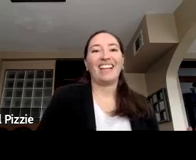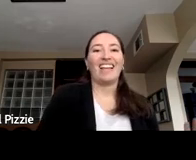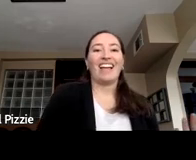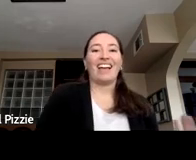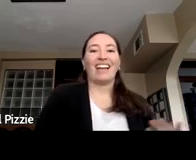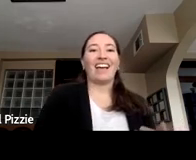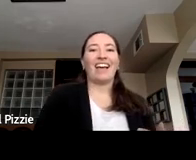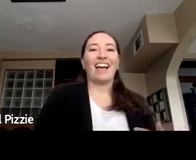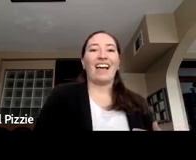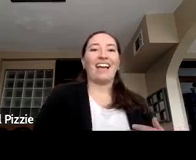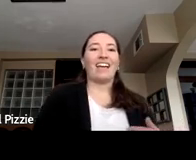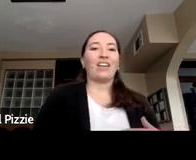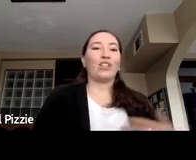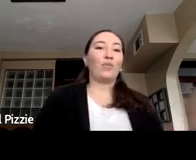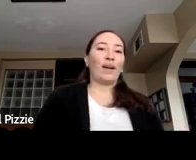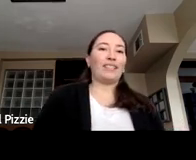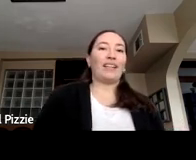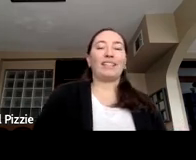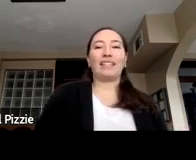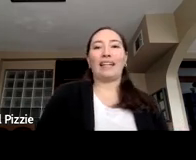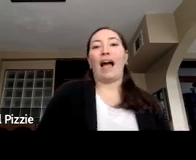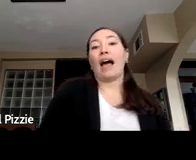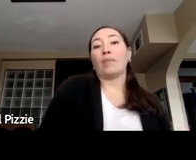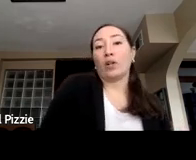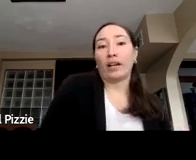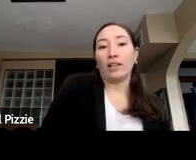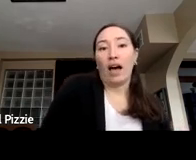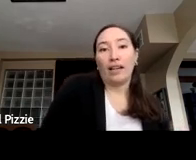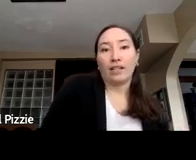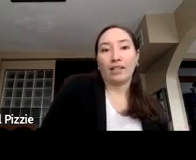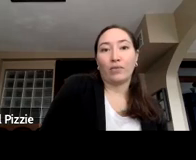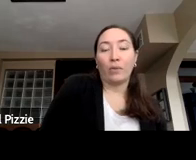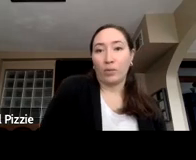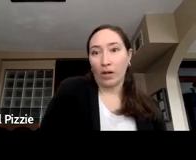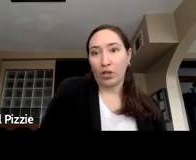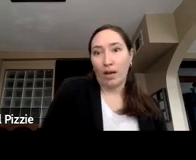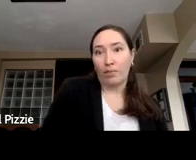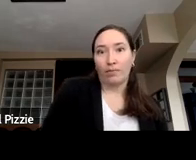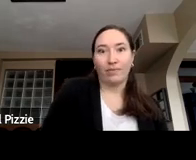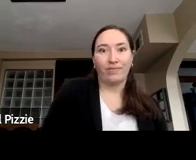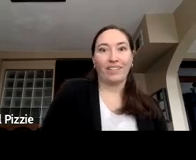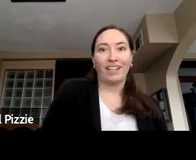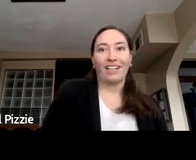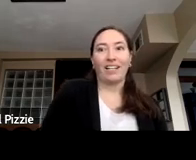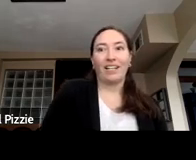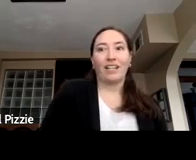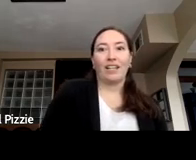you might see, I am learning a lot from this workshop.